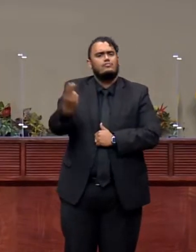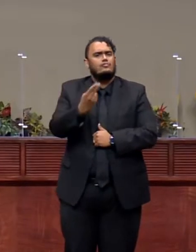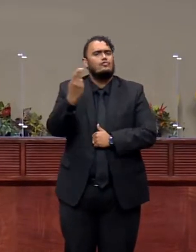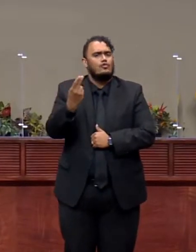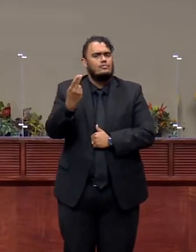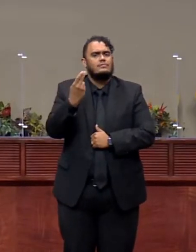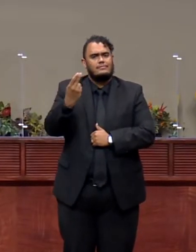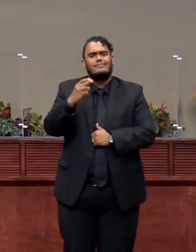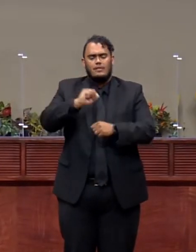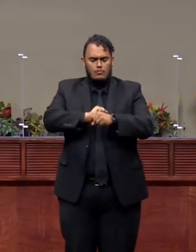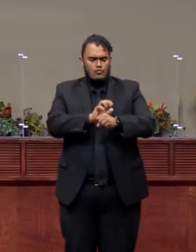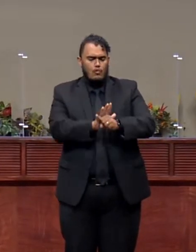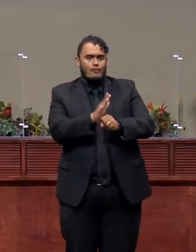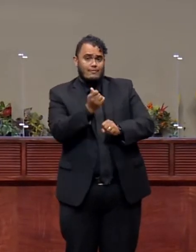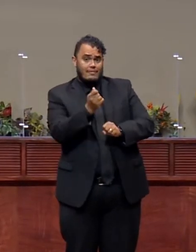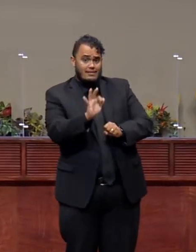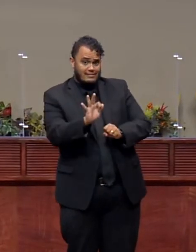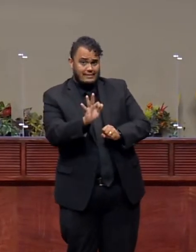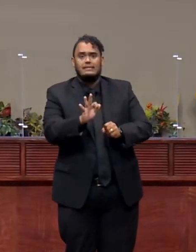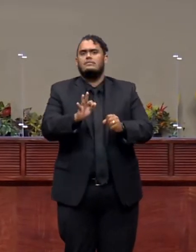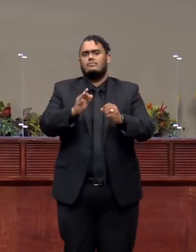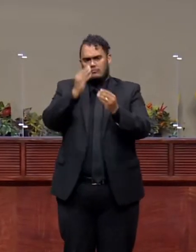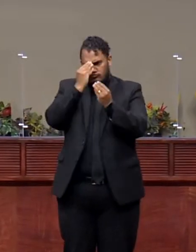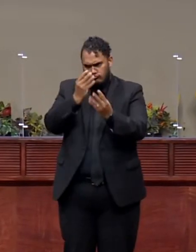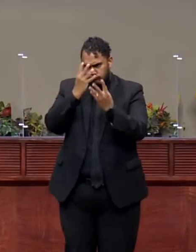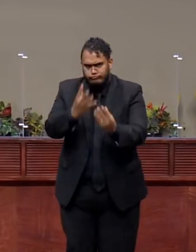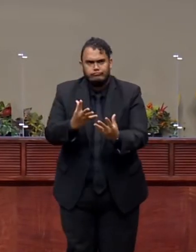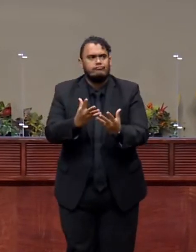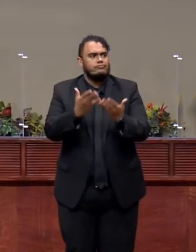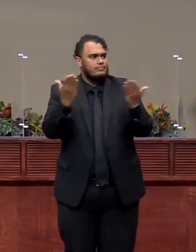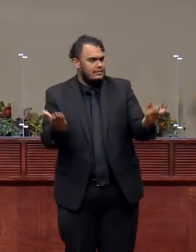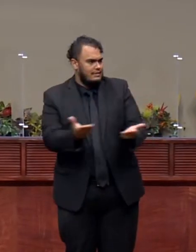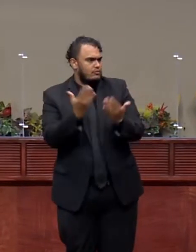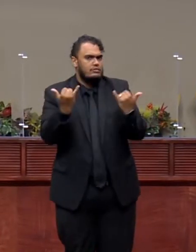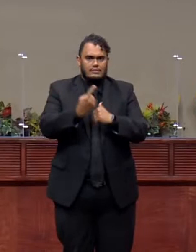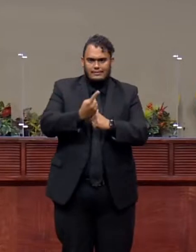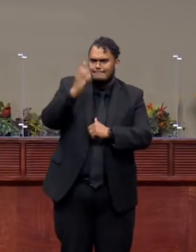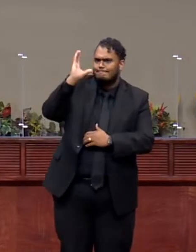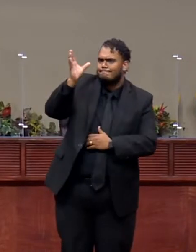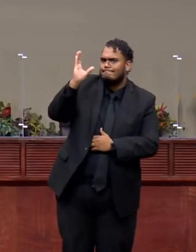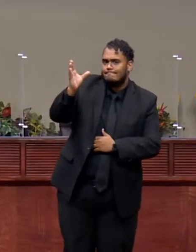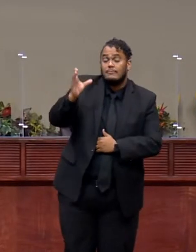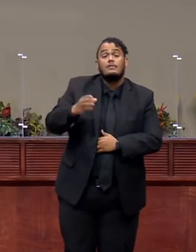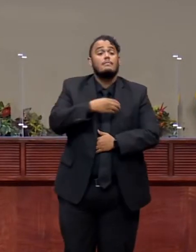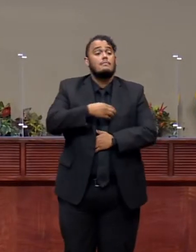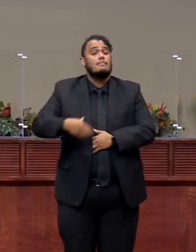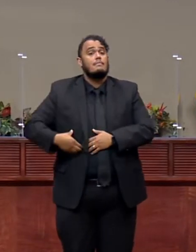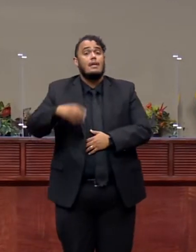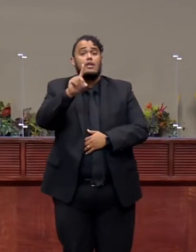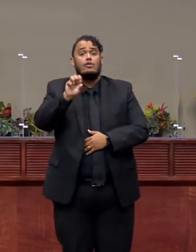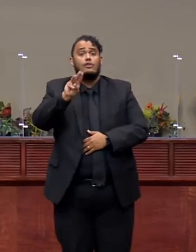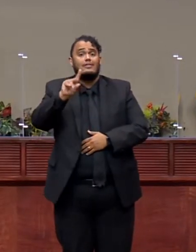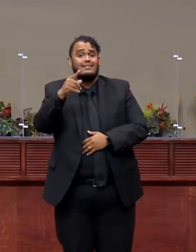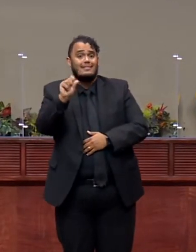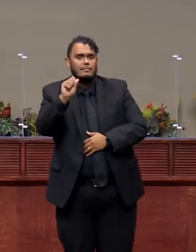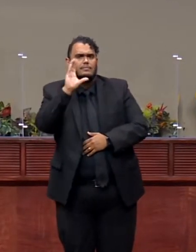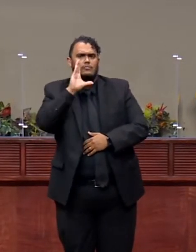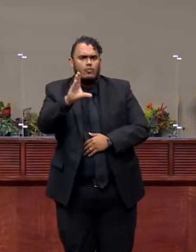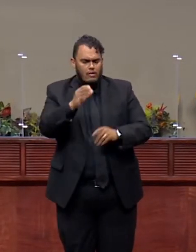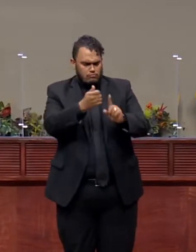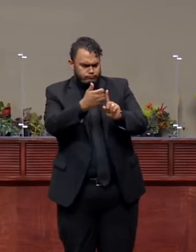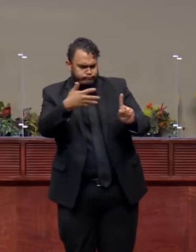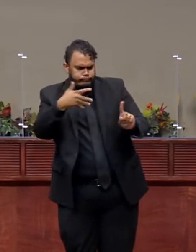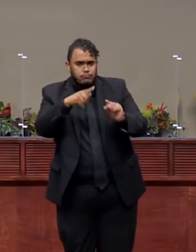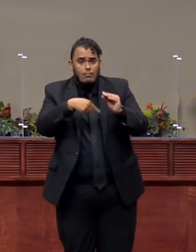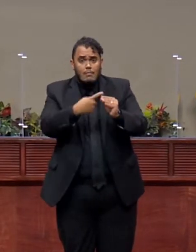We have a lot to accomplish today. Today, Orange County Mayor Jerry O. Demings will discuss Orange County employee vaccinations and,